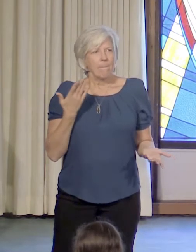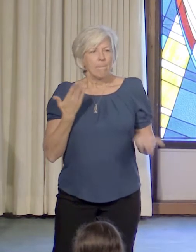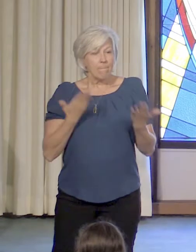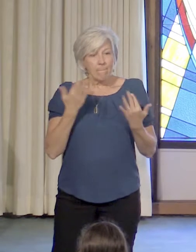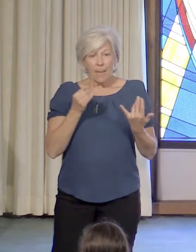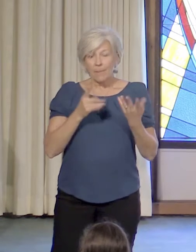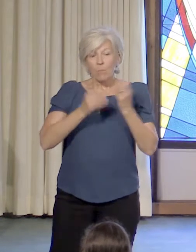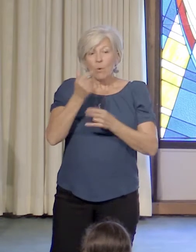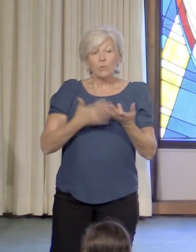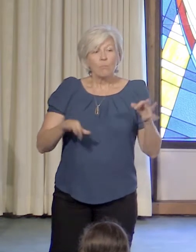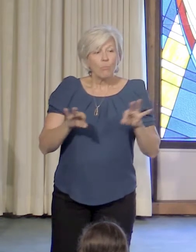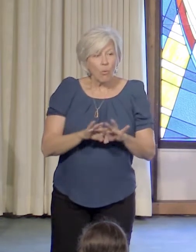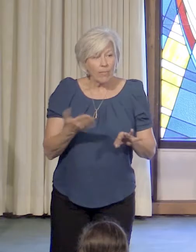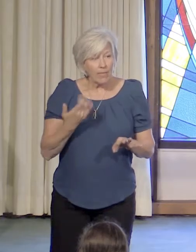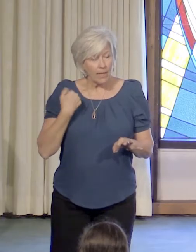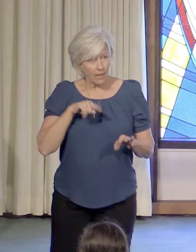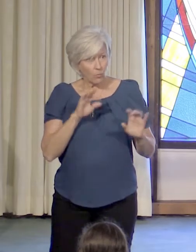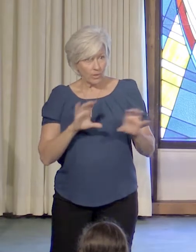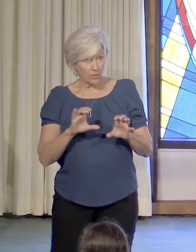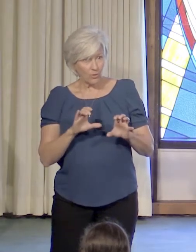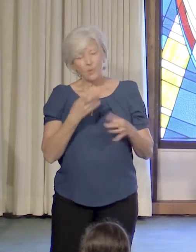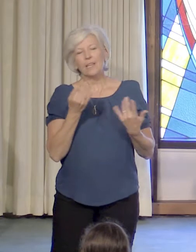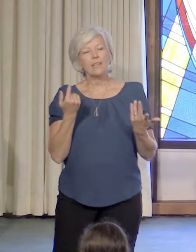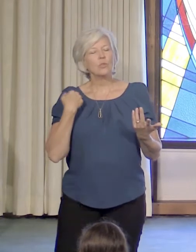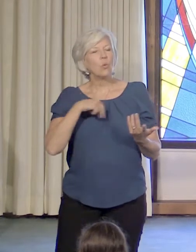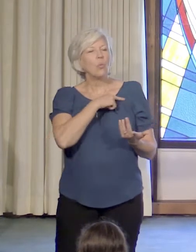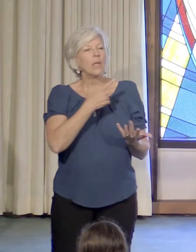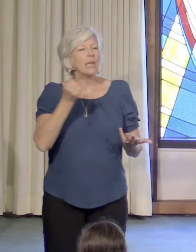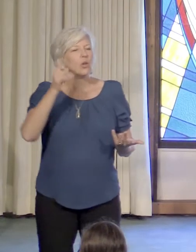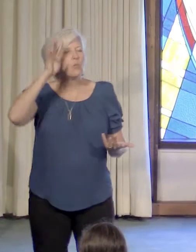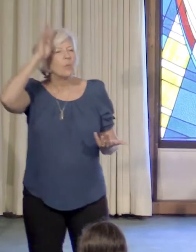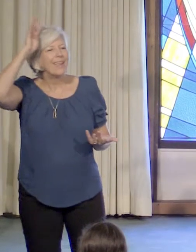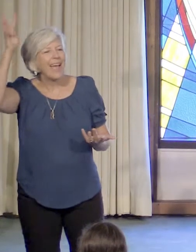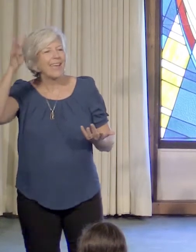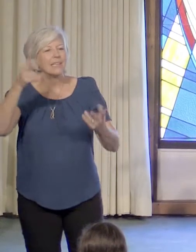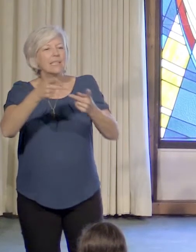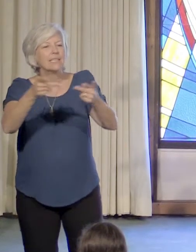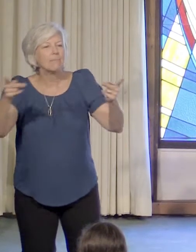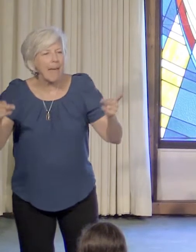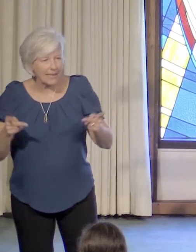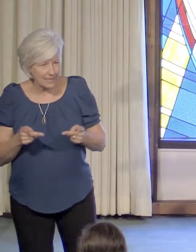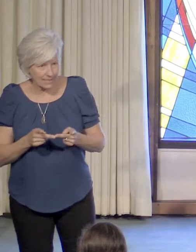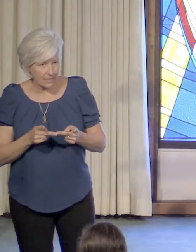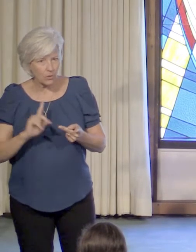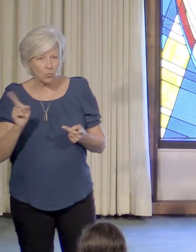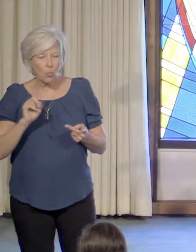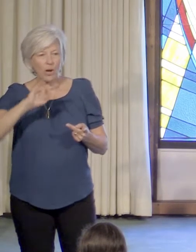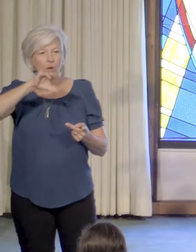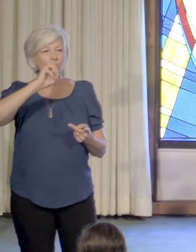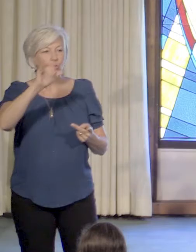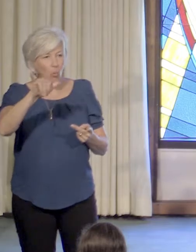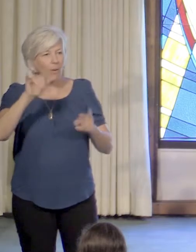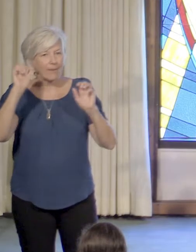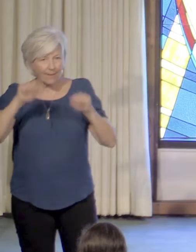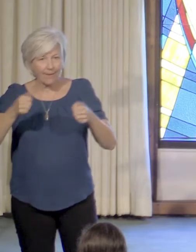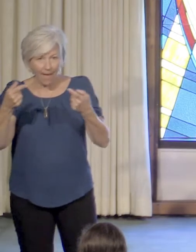most important thing that we do, is we create spaces where joy can happen,